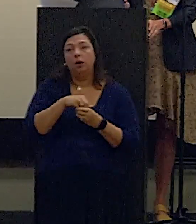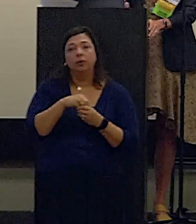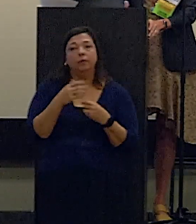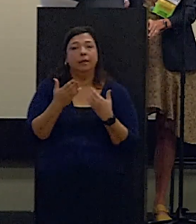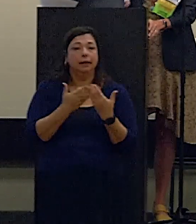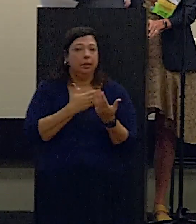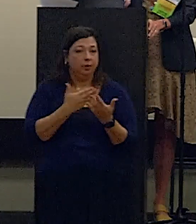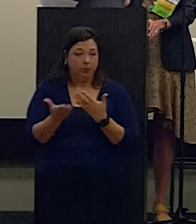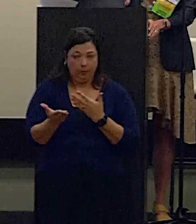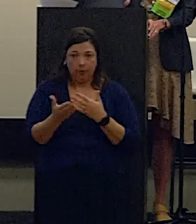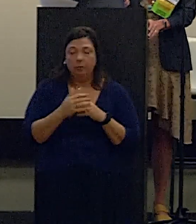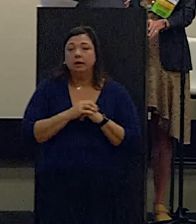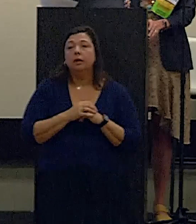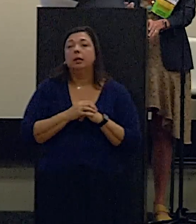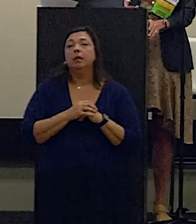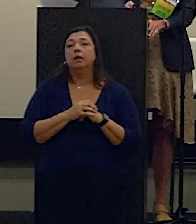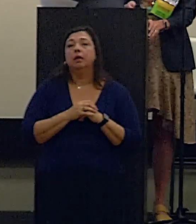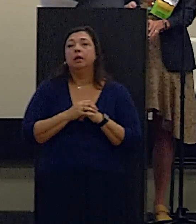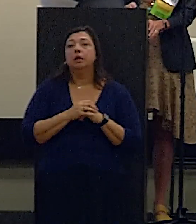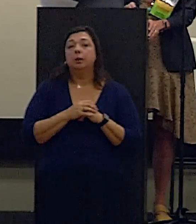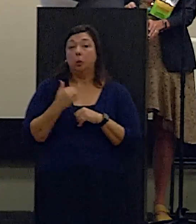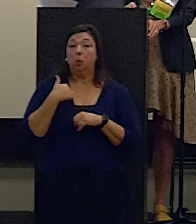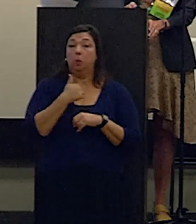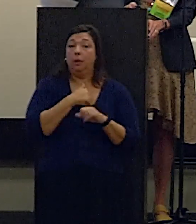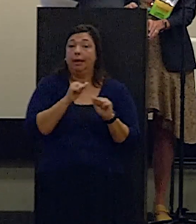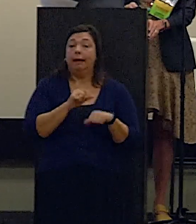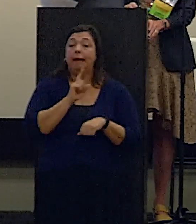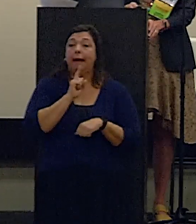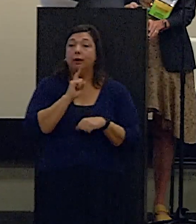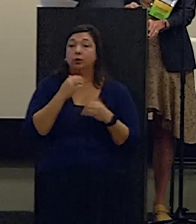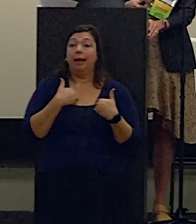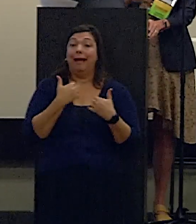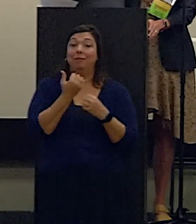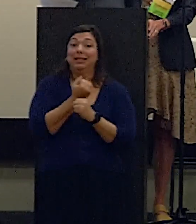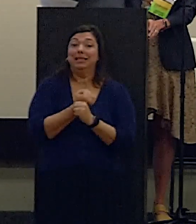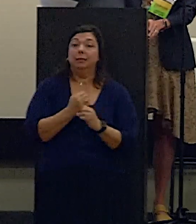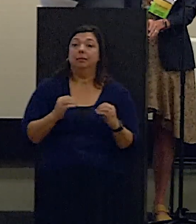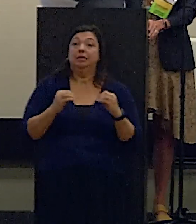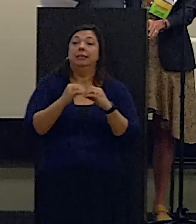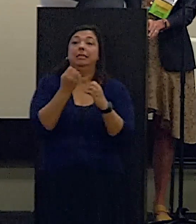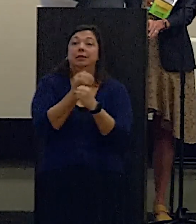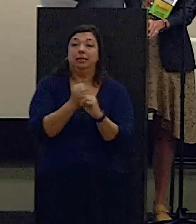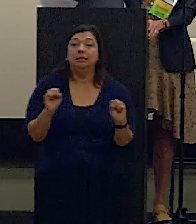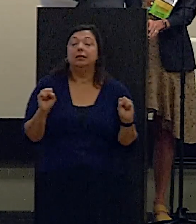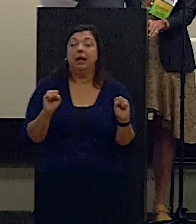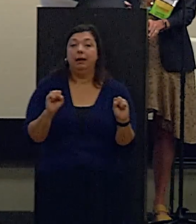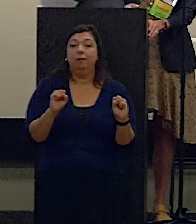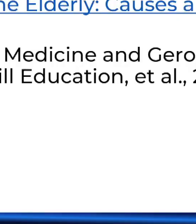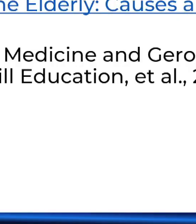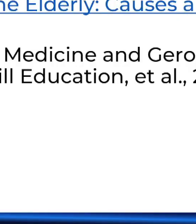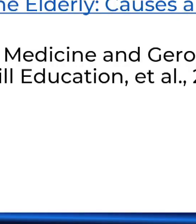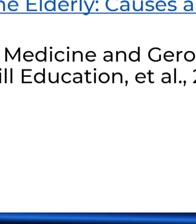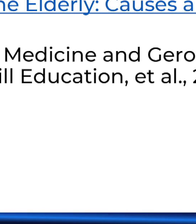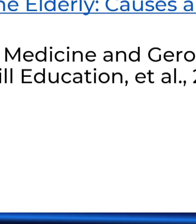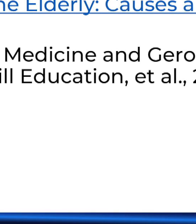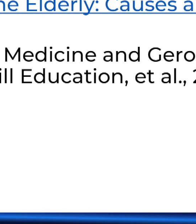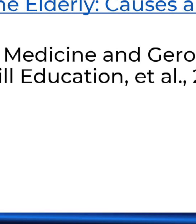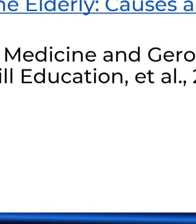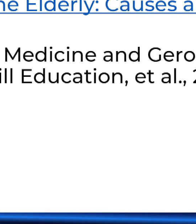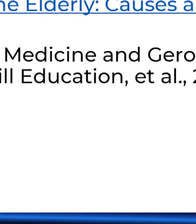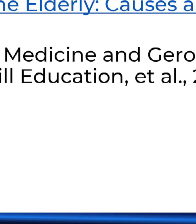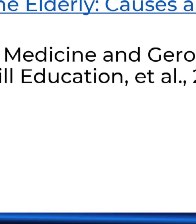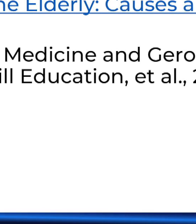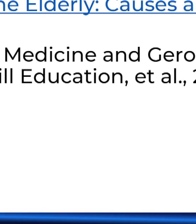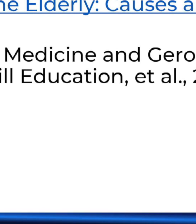another so that we can actually have safer regimens for all of our older